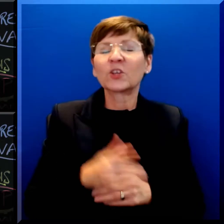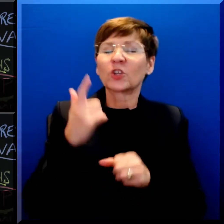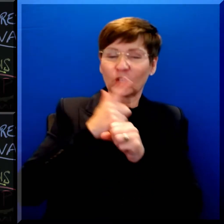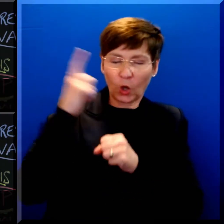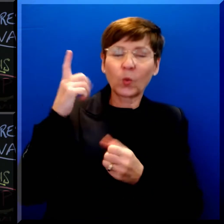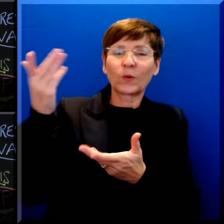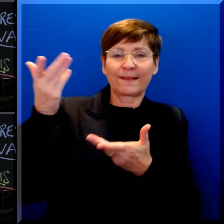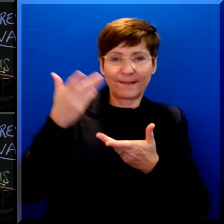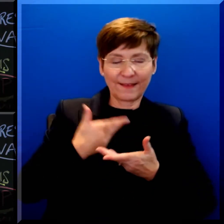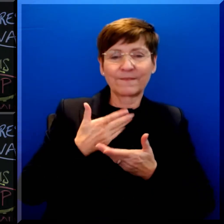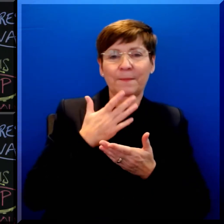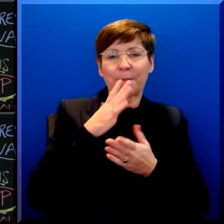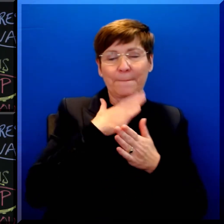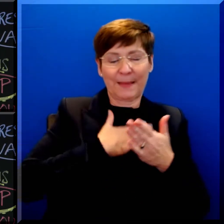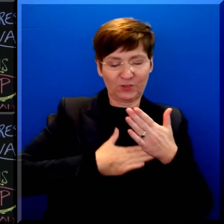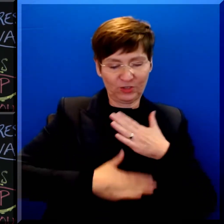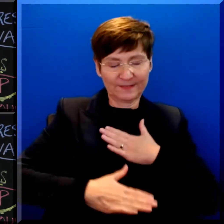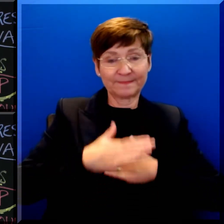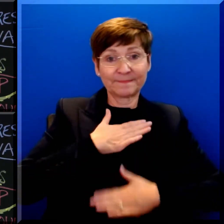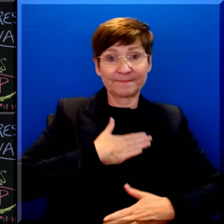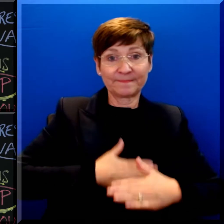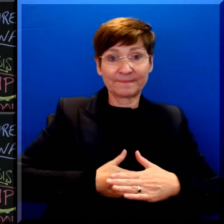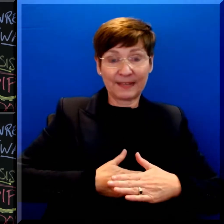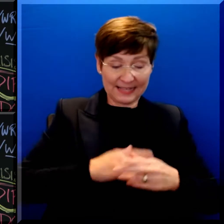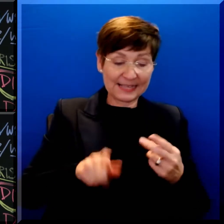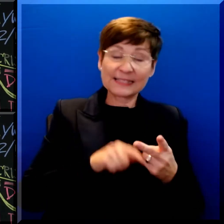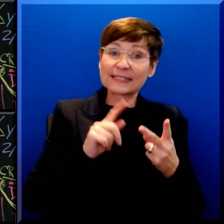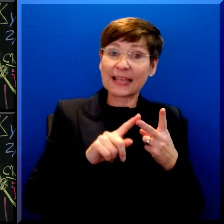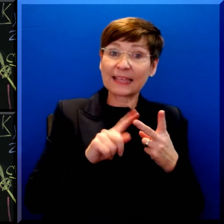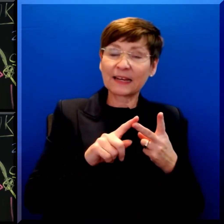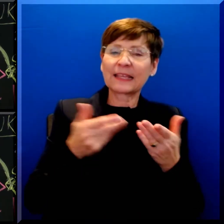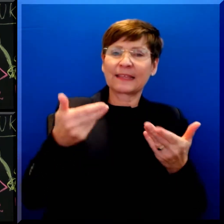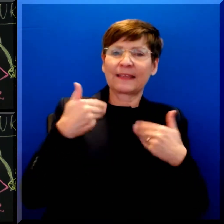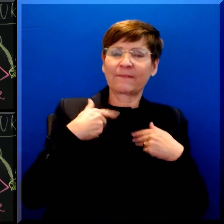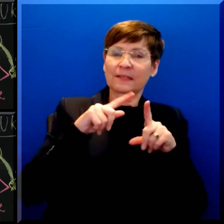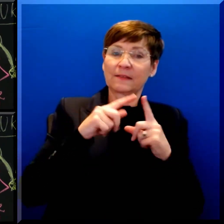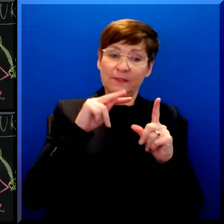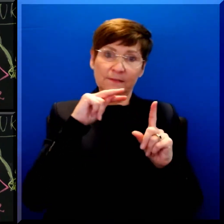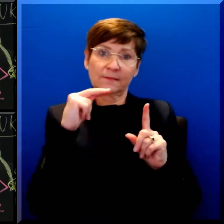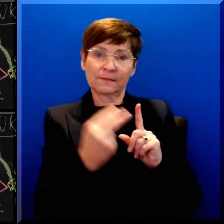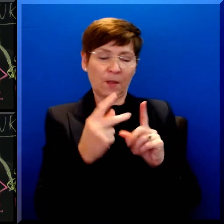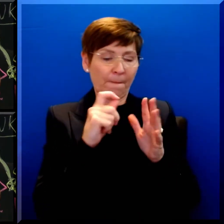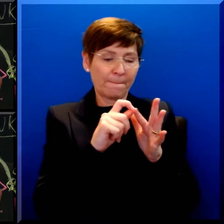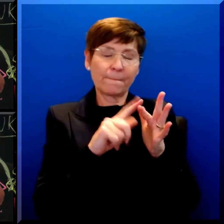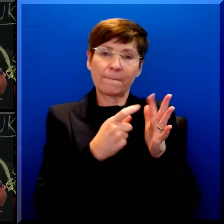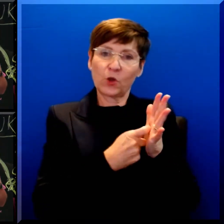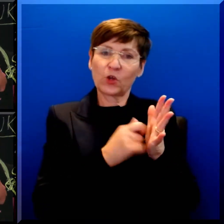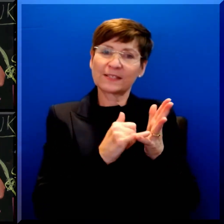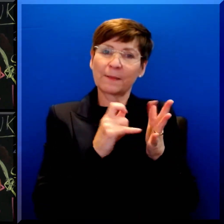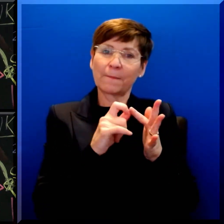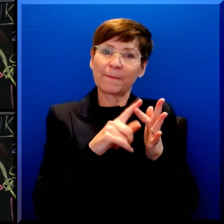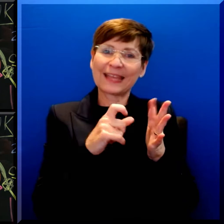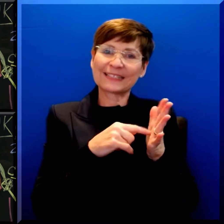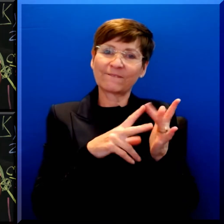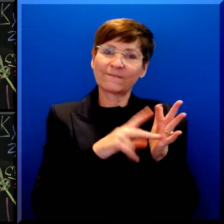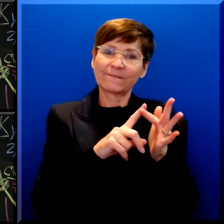God gives us patience. The second gift God gives us in the dip is a new perspective. Specifically, how to